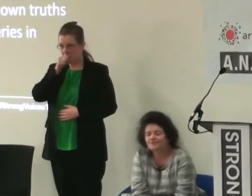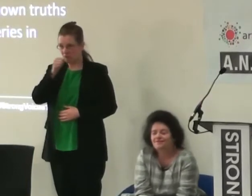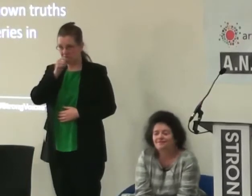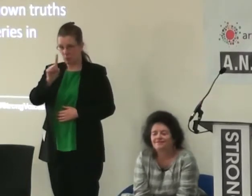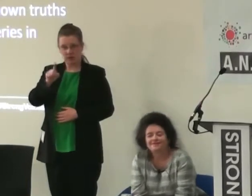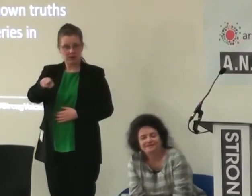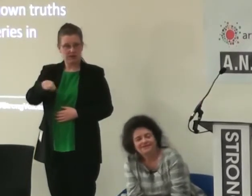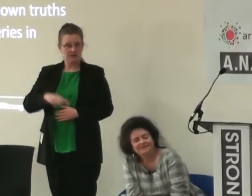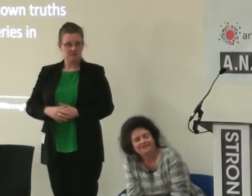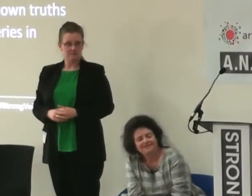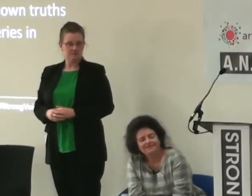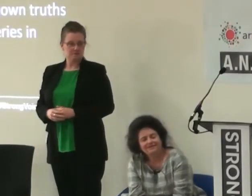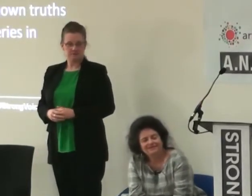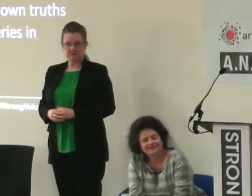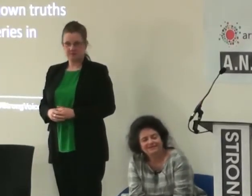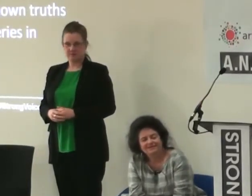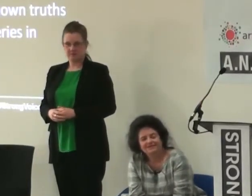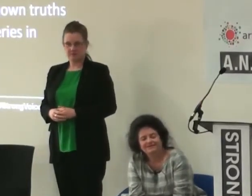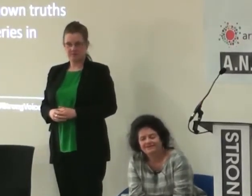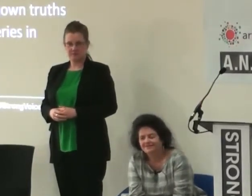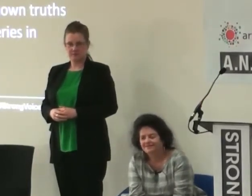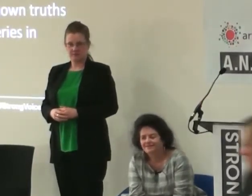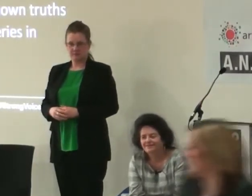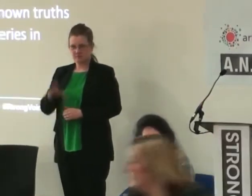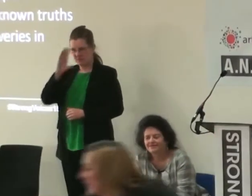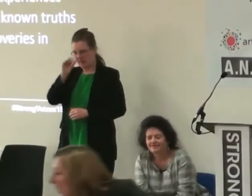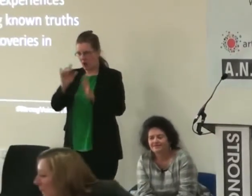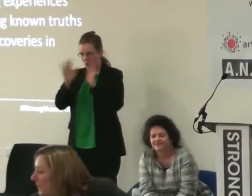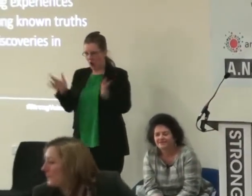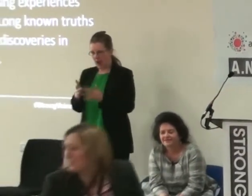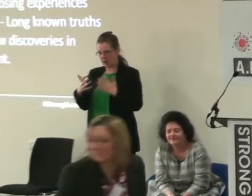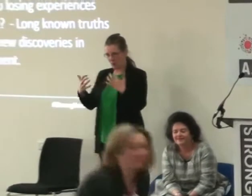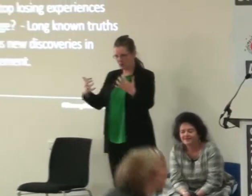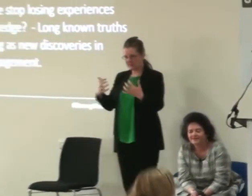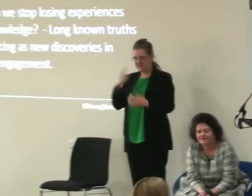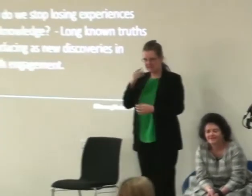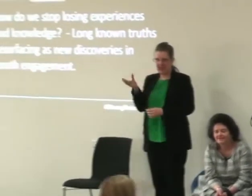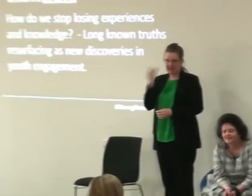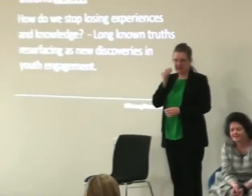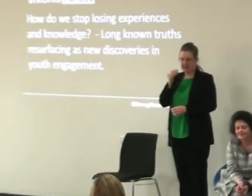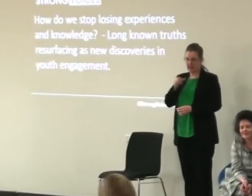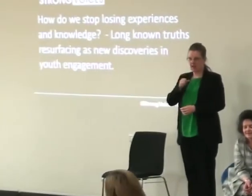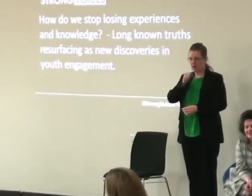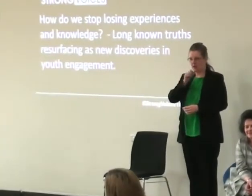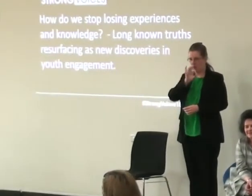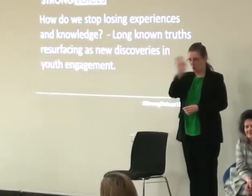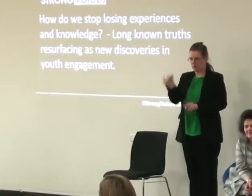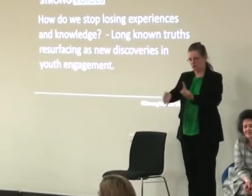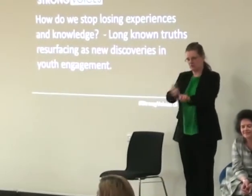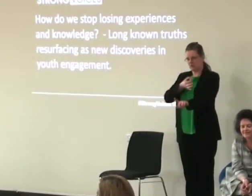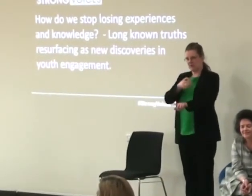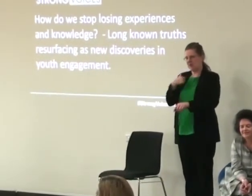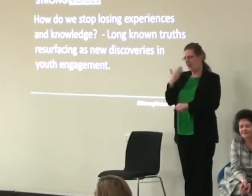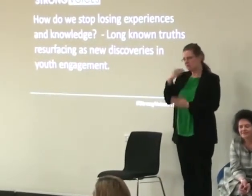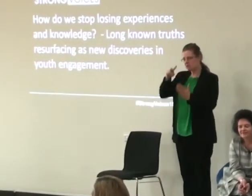Can we just wait for the mic just to remind you so the online audience can hear the debate? I recently